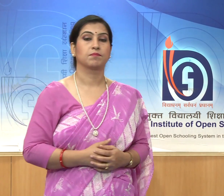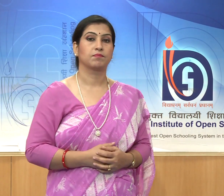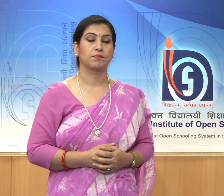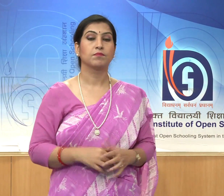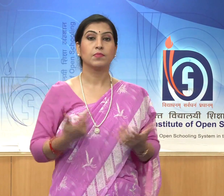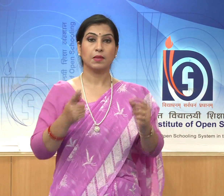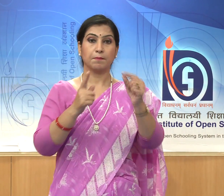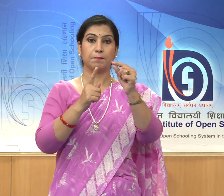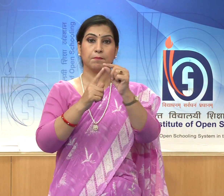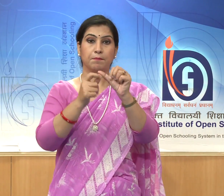of Persian